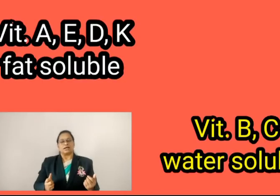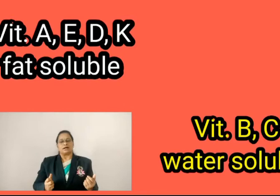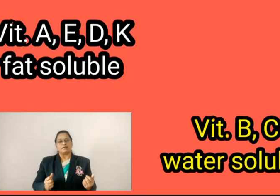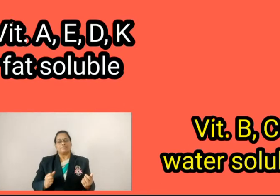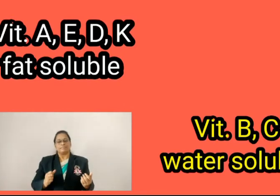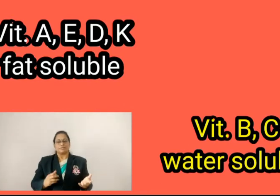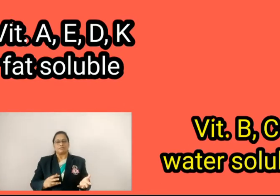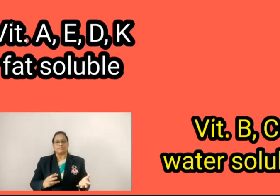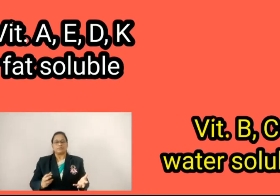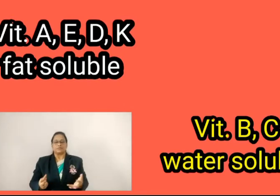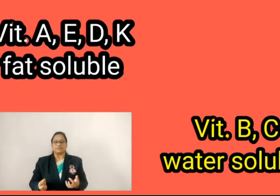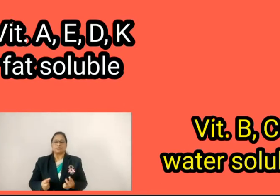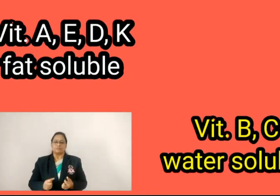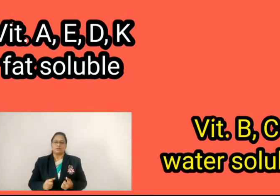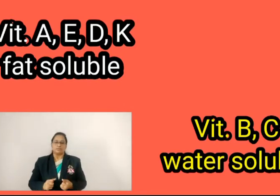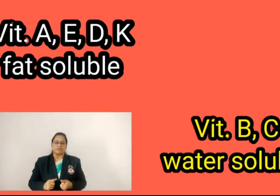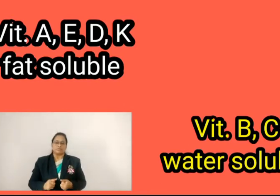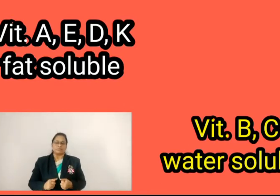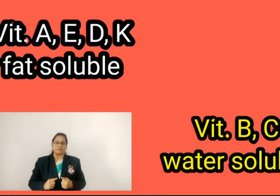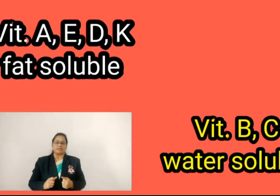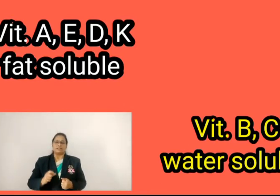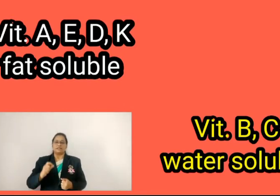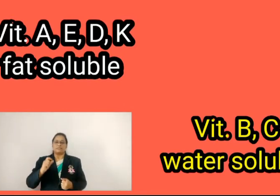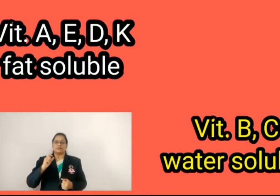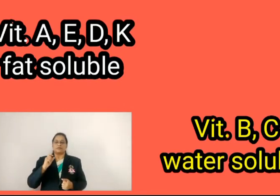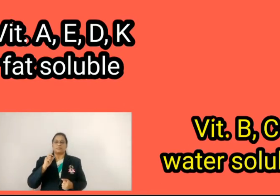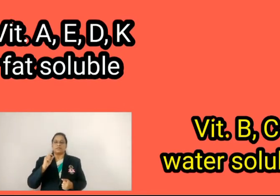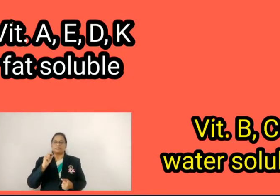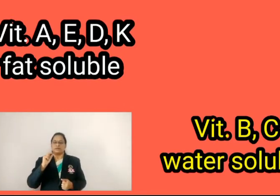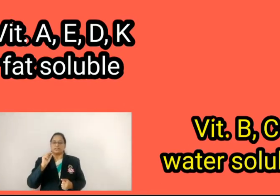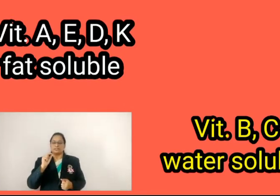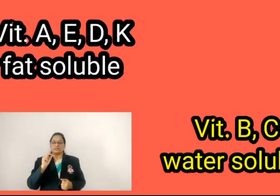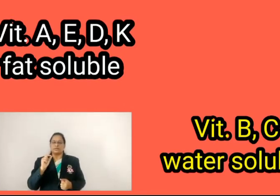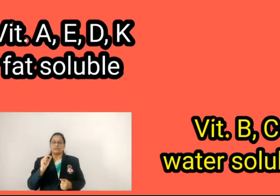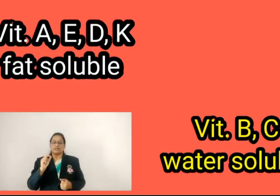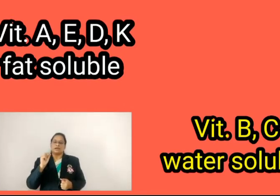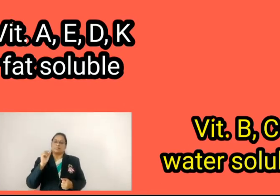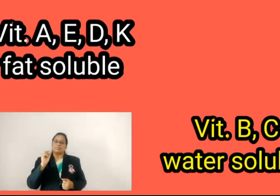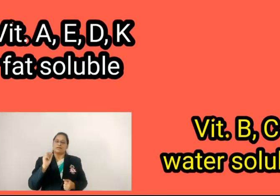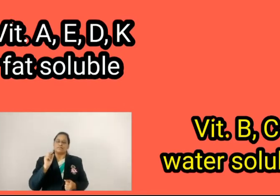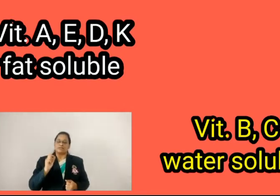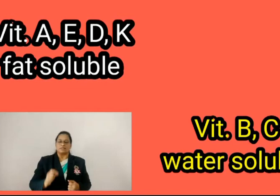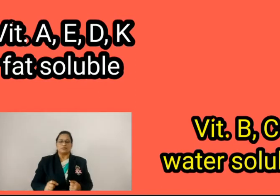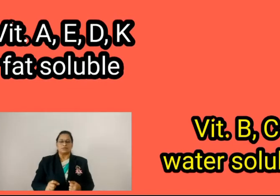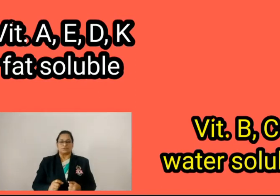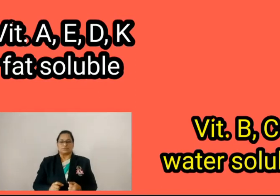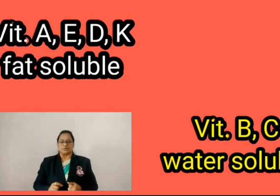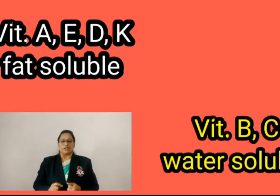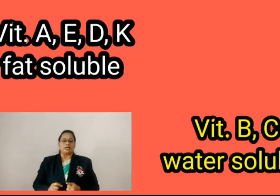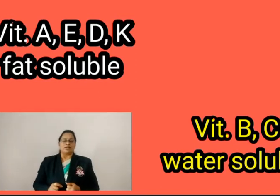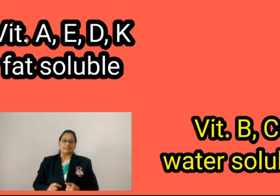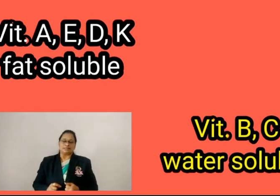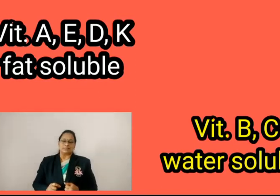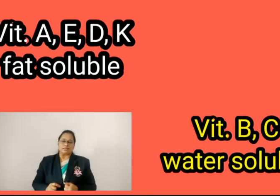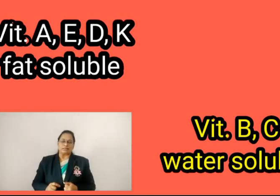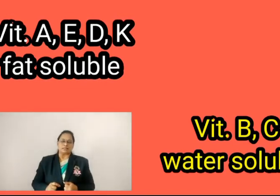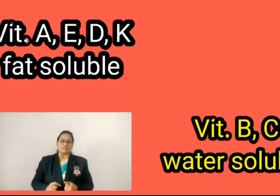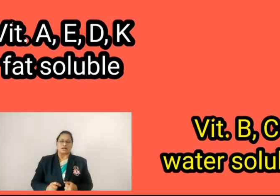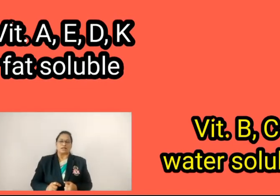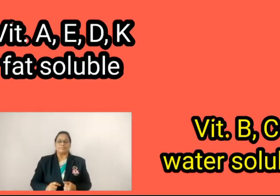are water soluble vitamin. They need for our body in very less quantity but are very useful. Let's see in the chart